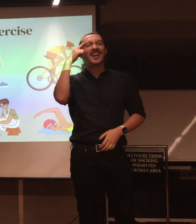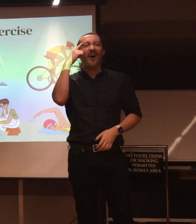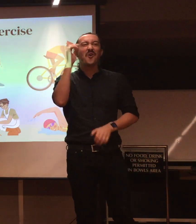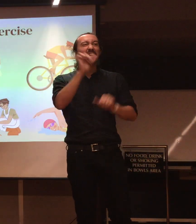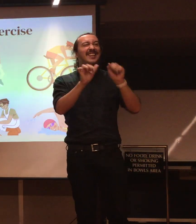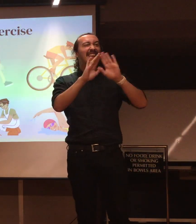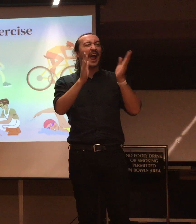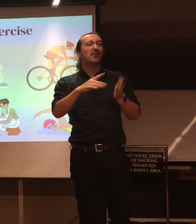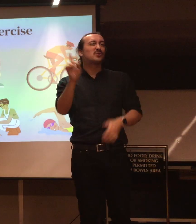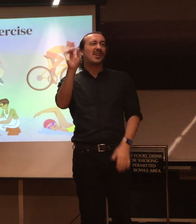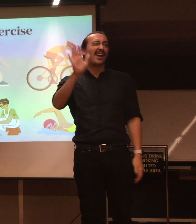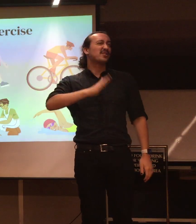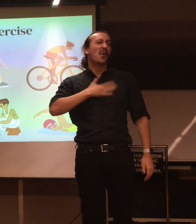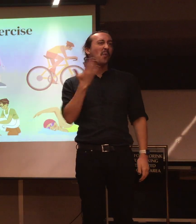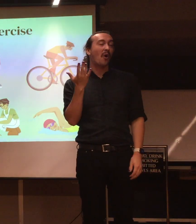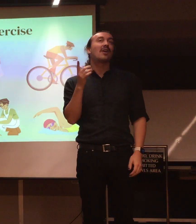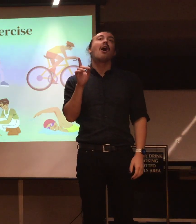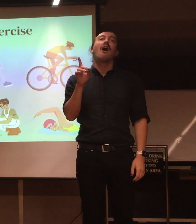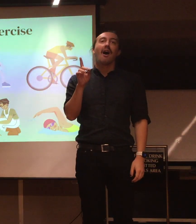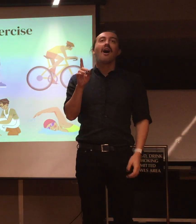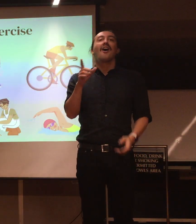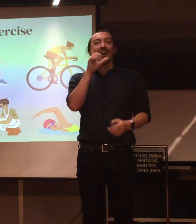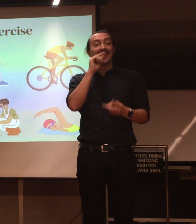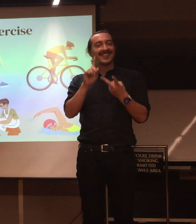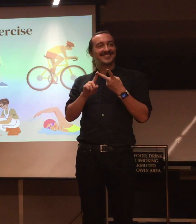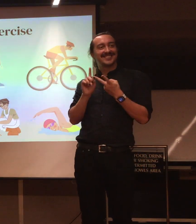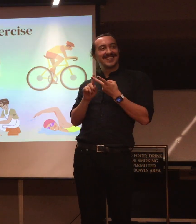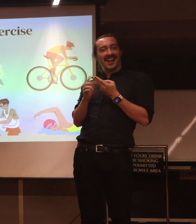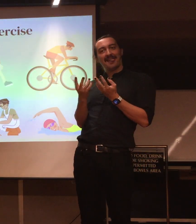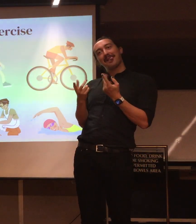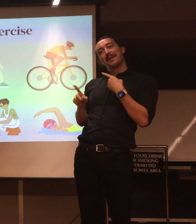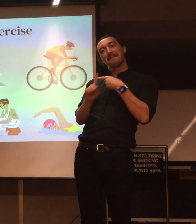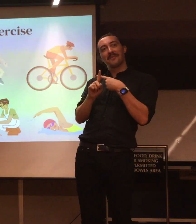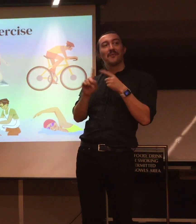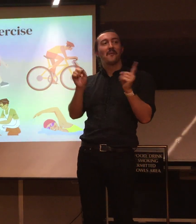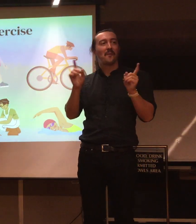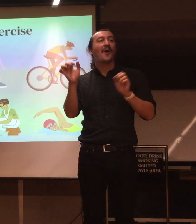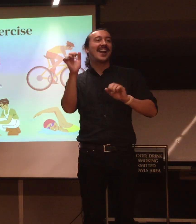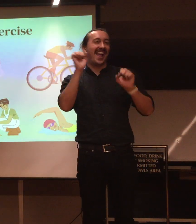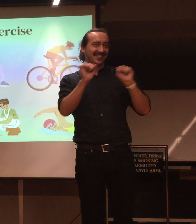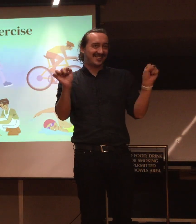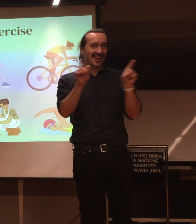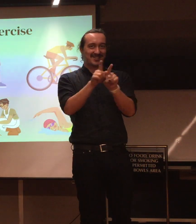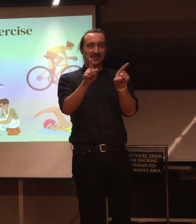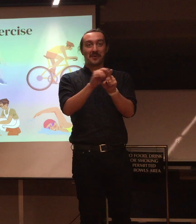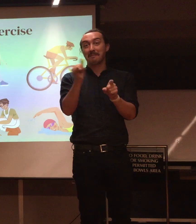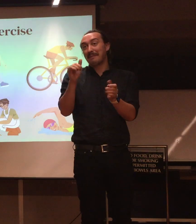well, now I can get my exercise in, then I don't know, that might be better motivation for you.